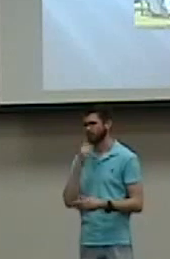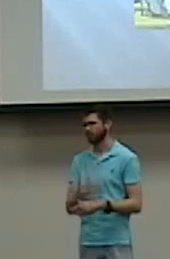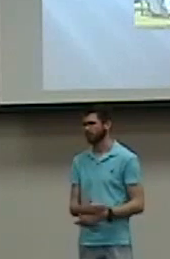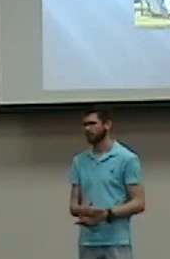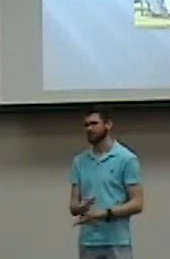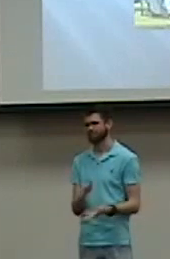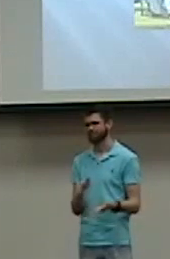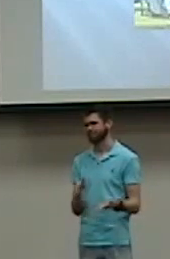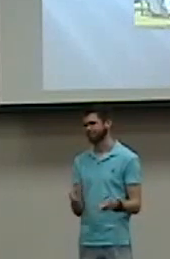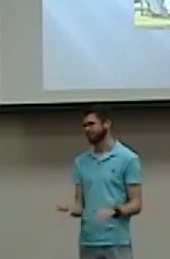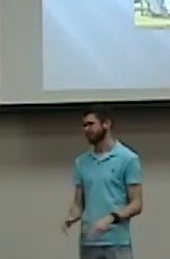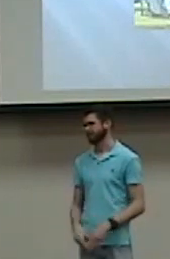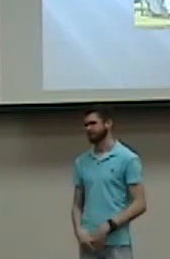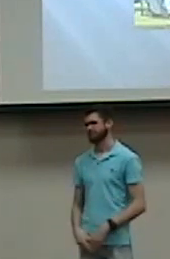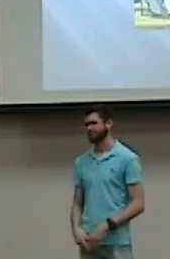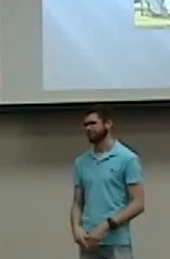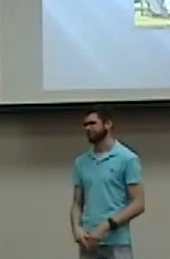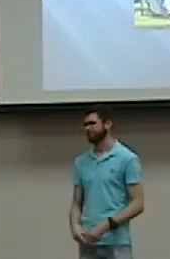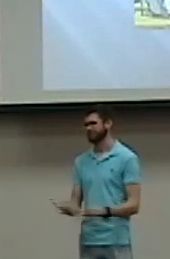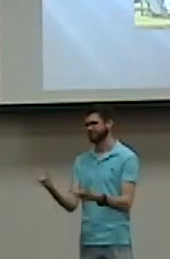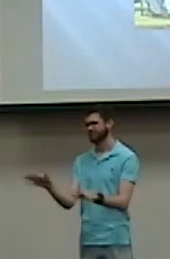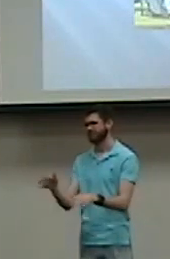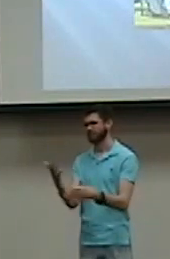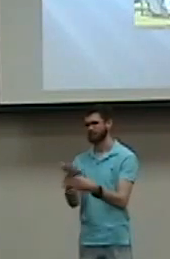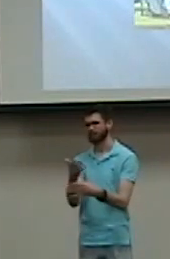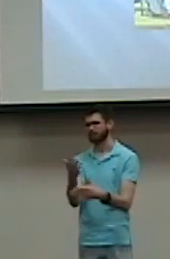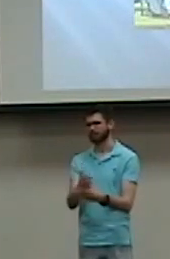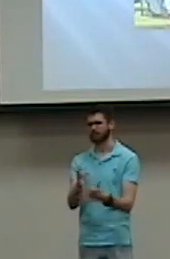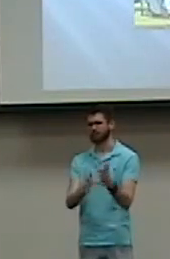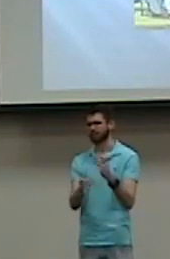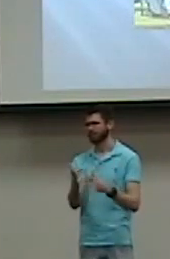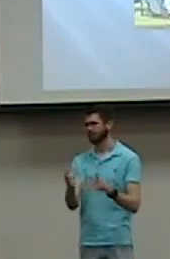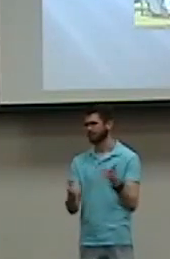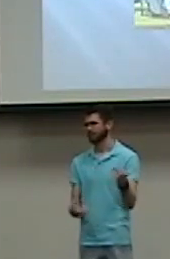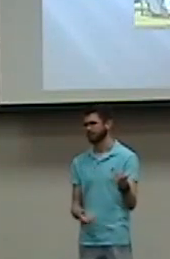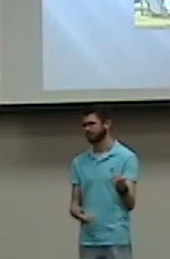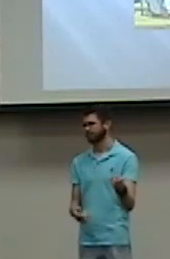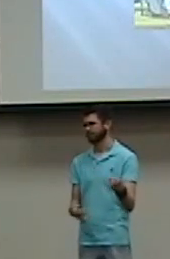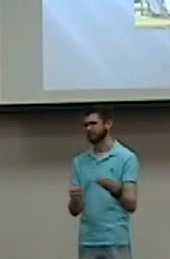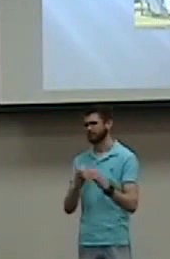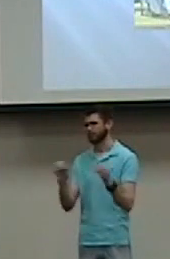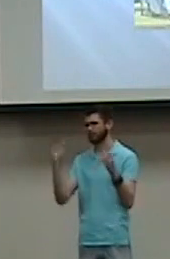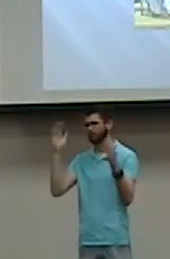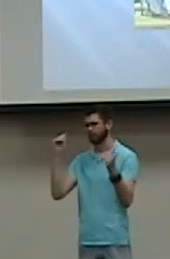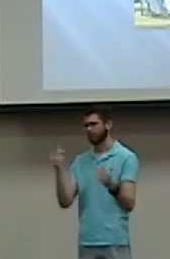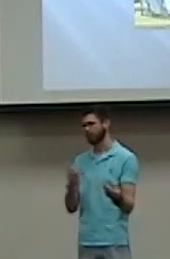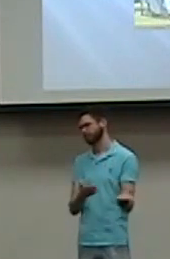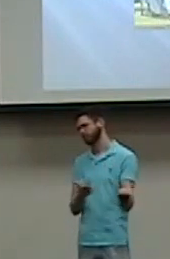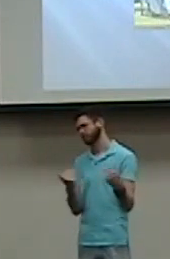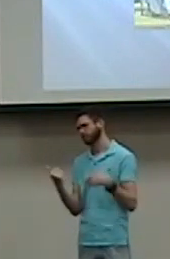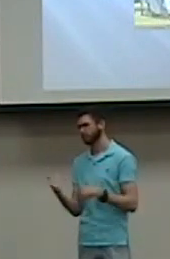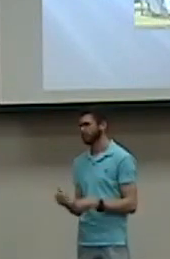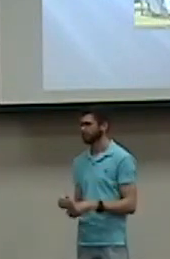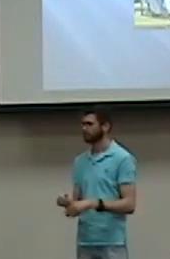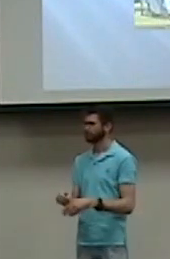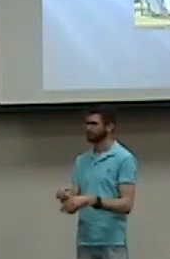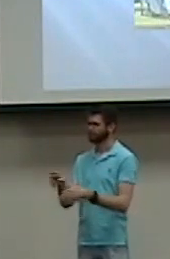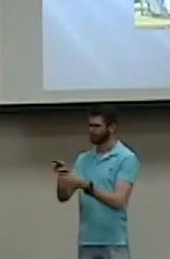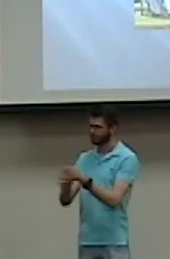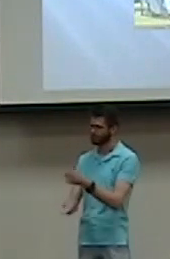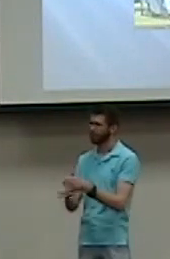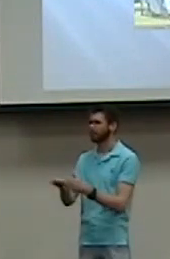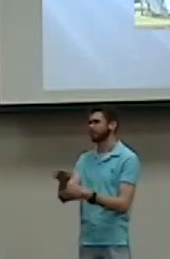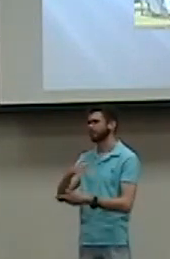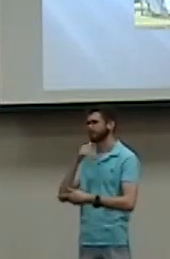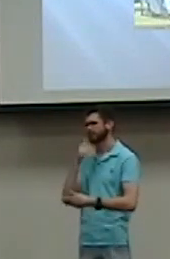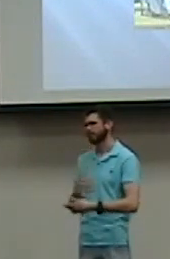teacher anymore, they say. It's hopeless. Give up. Come home. Bury your daughter. Mourn with your wife. Don't bother anyone with